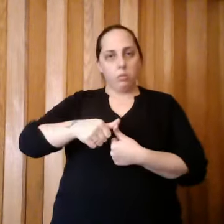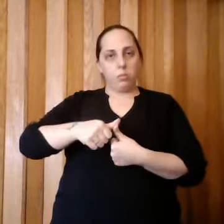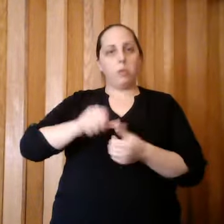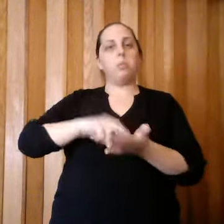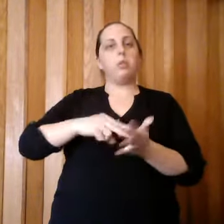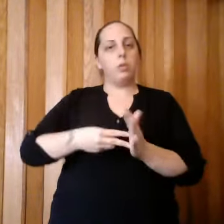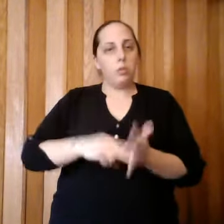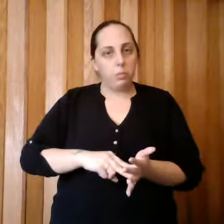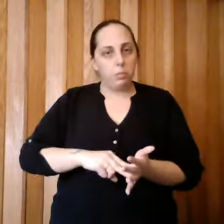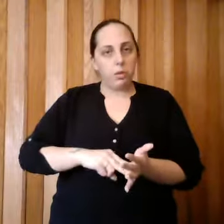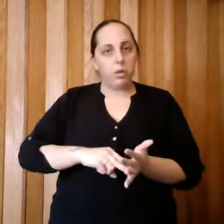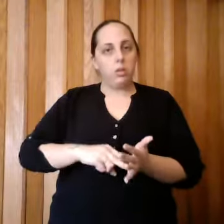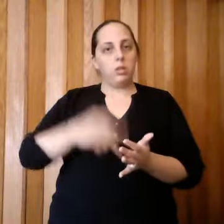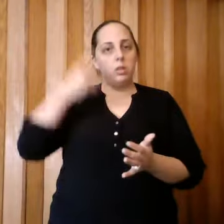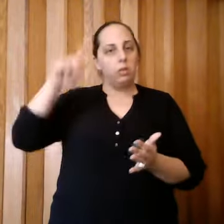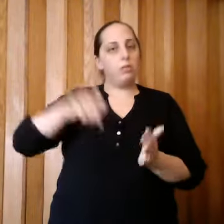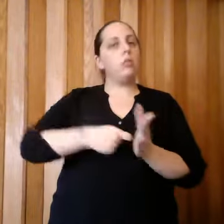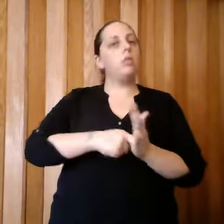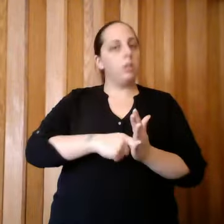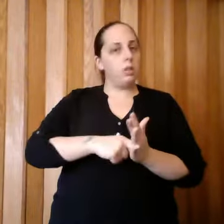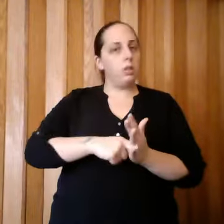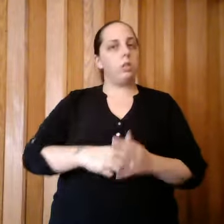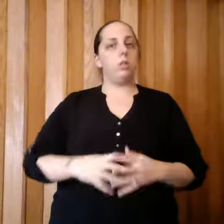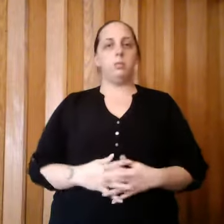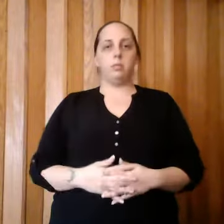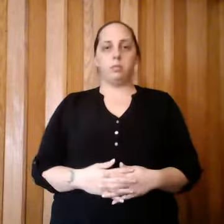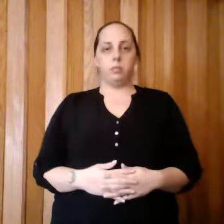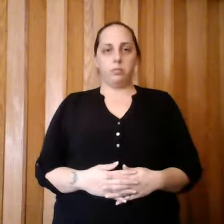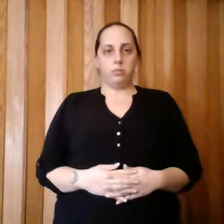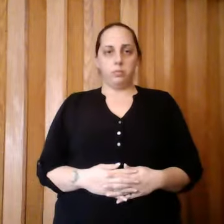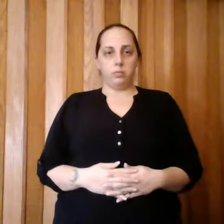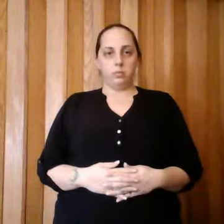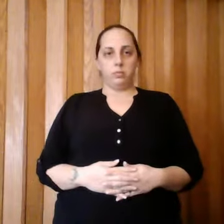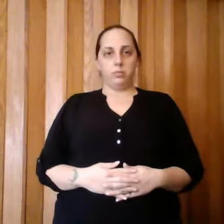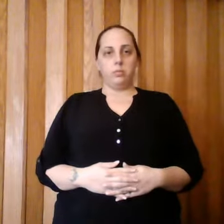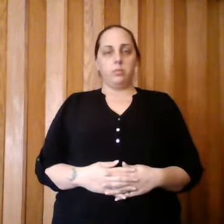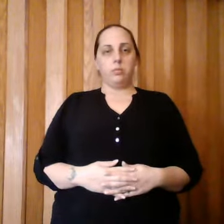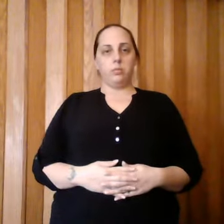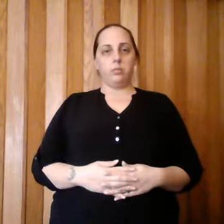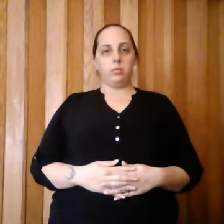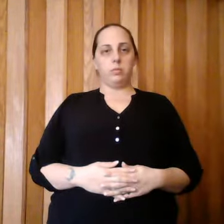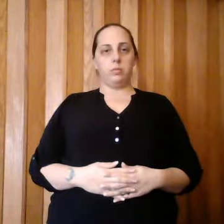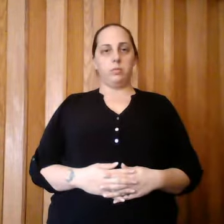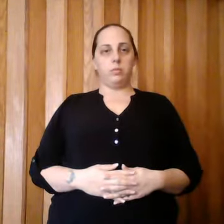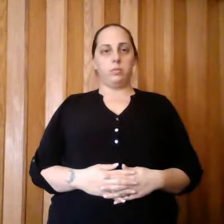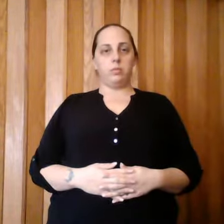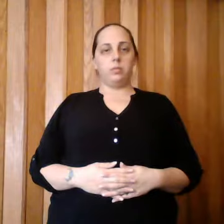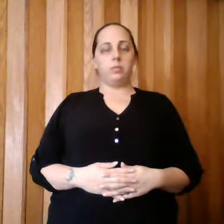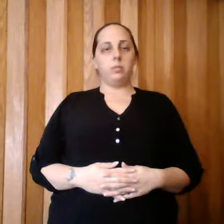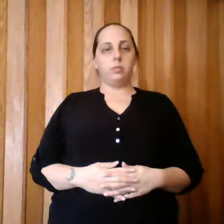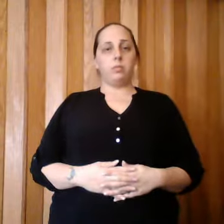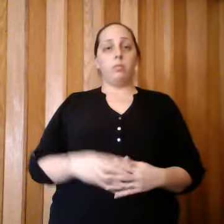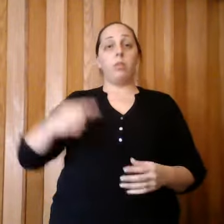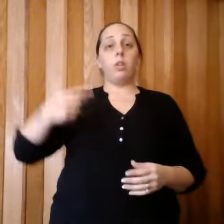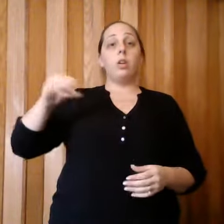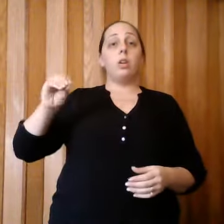And also, the gospel reading was about how Jesus makes Peter. He called Peter a rock, and